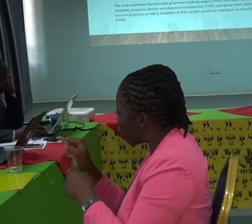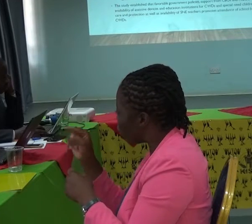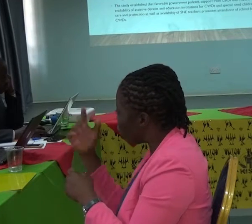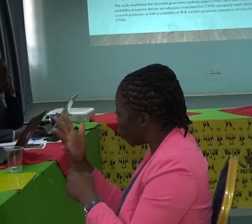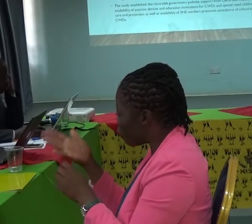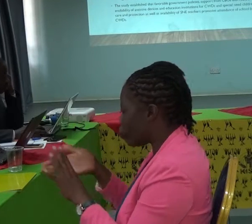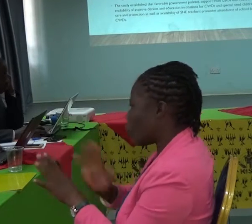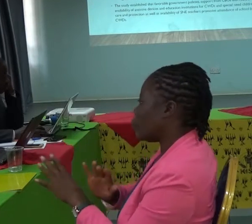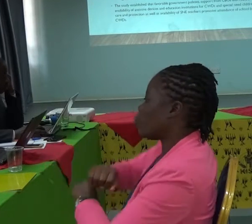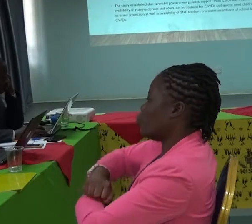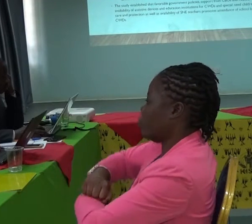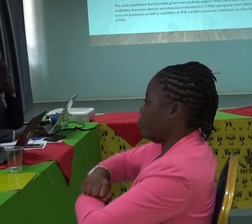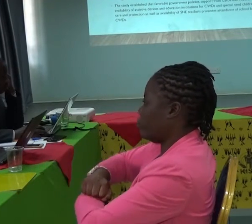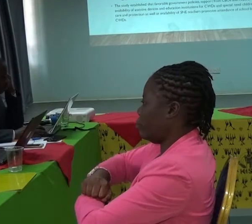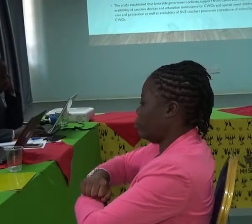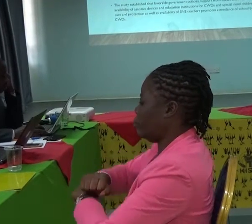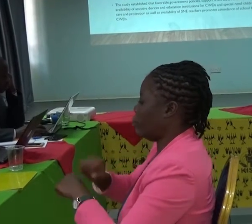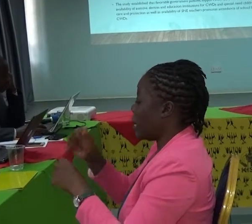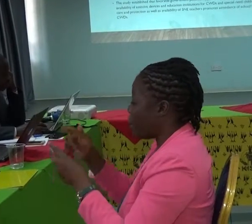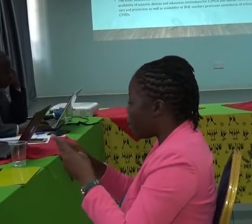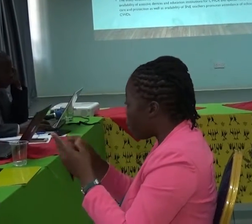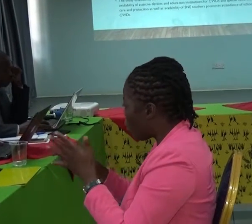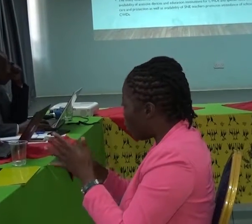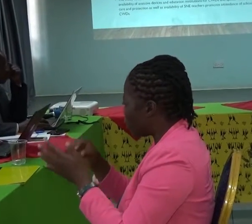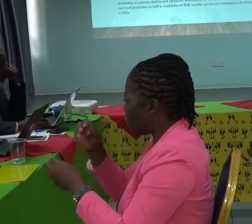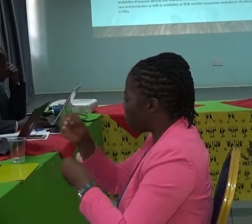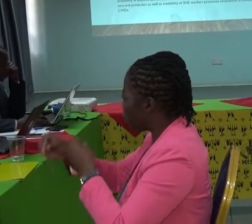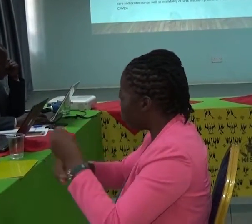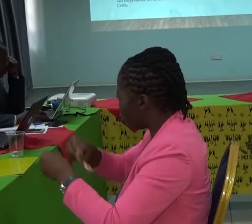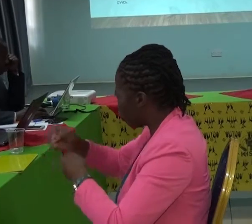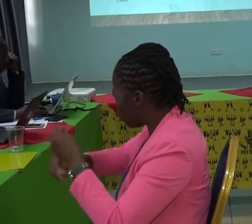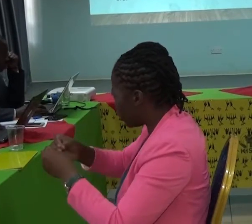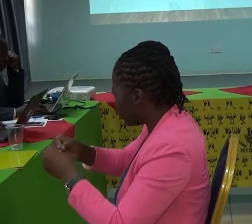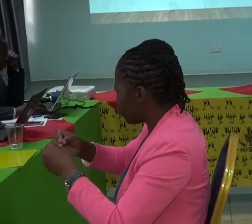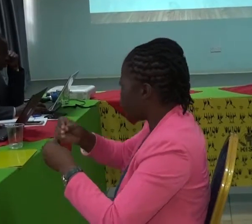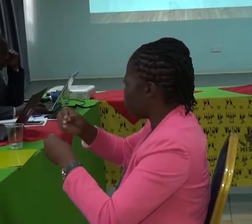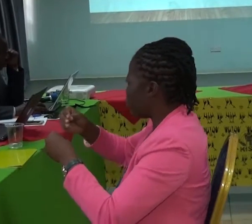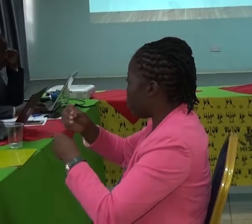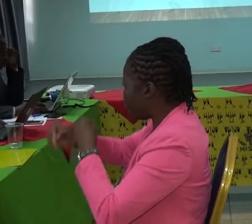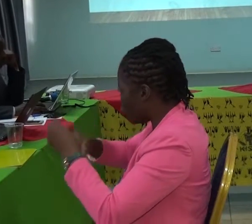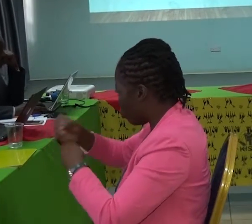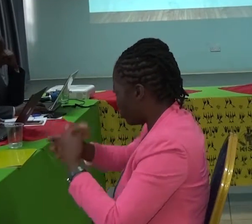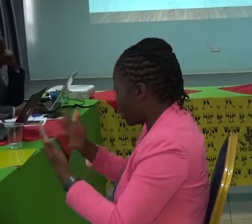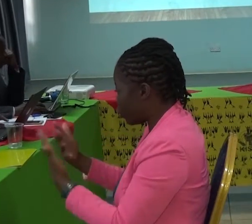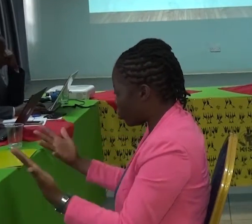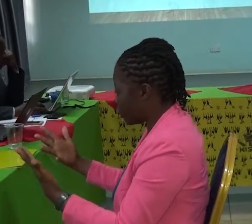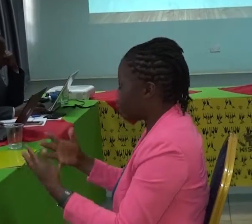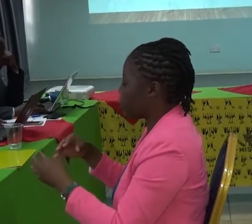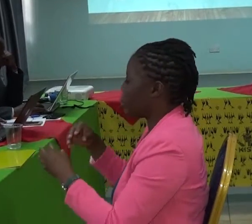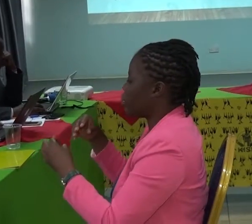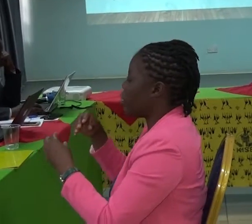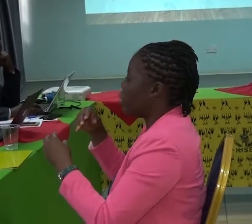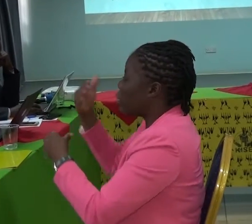school. There was the issue of resources and structures in school were not adequate and not relevant to learners. The ratio of special